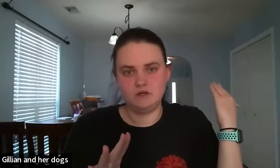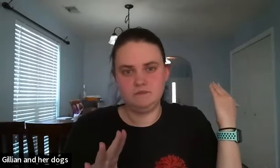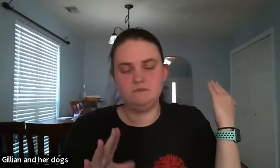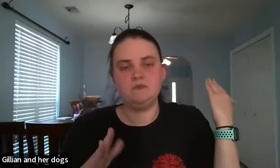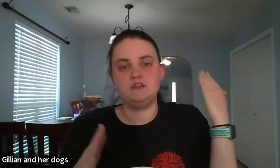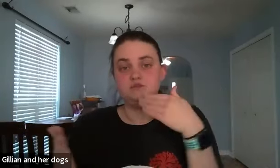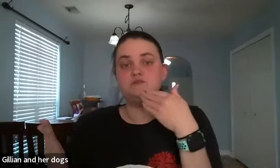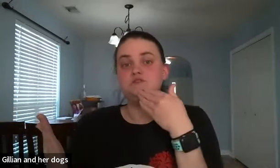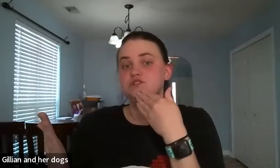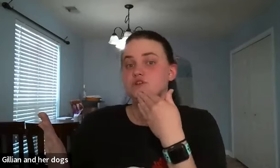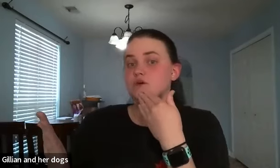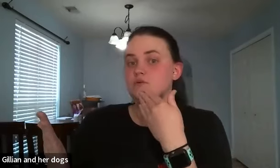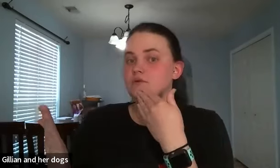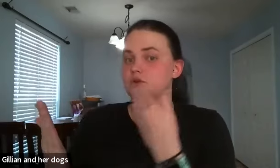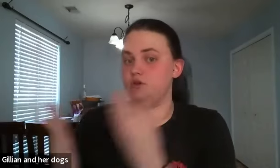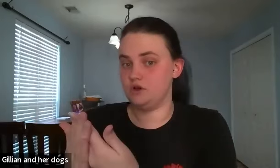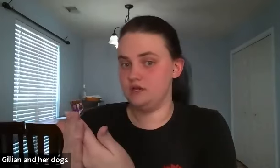morning, because what you would do is you'd go